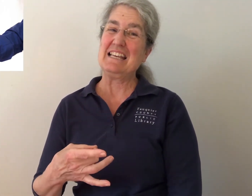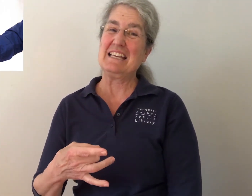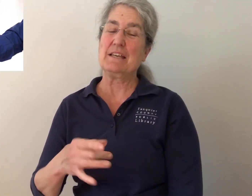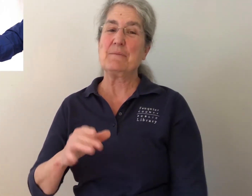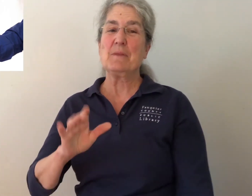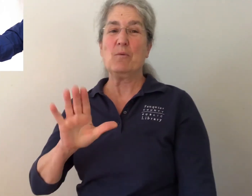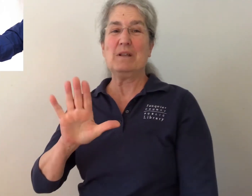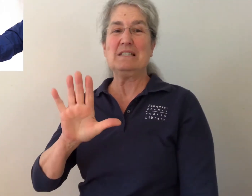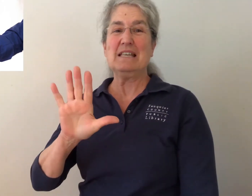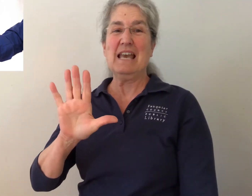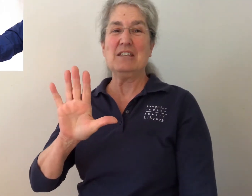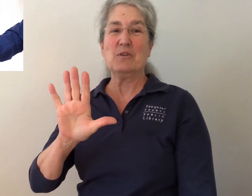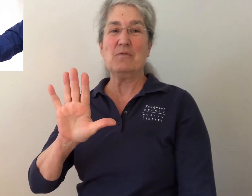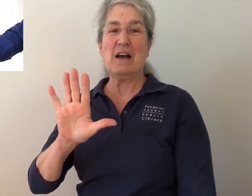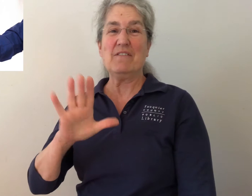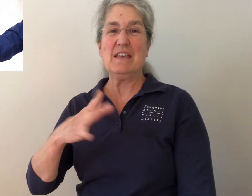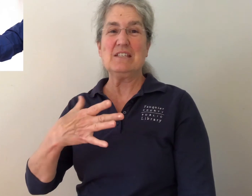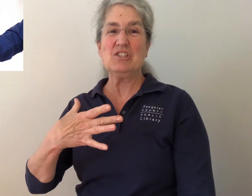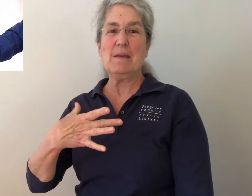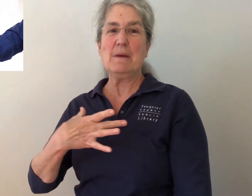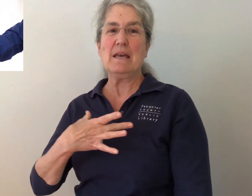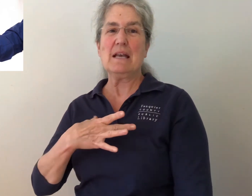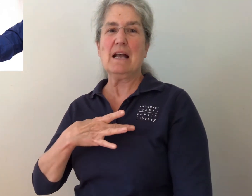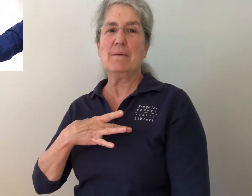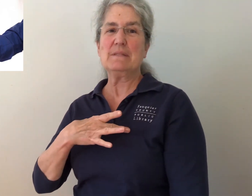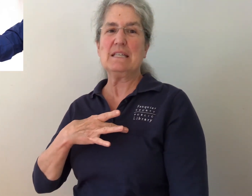Like. Once again, your five hand shape comes in.